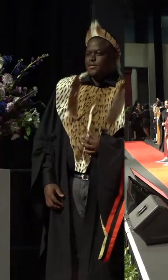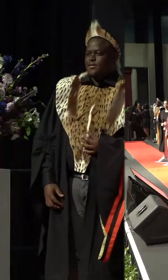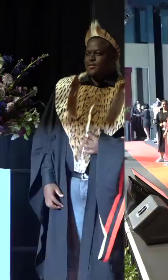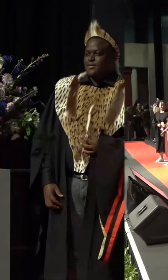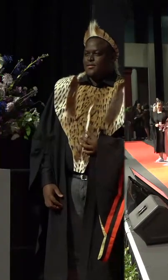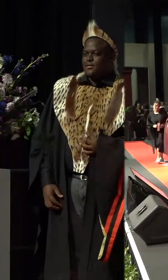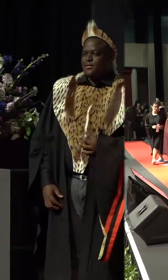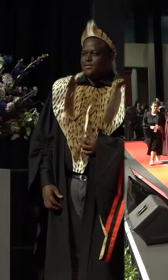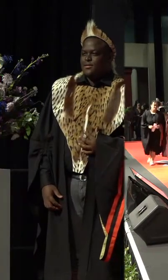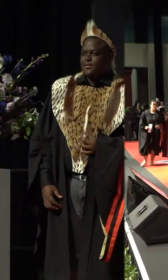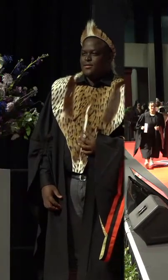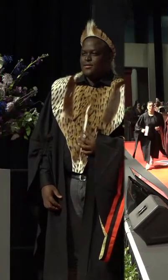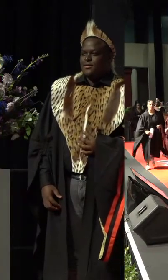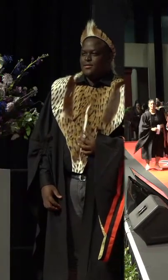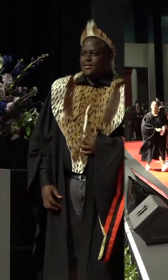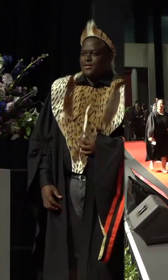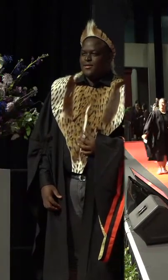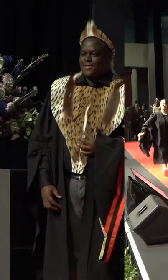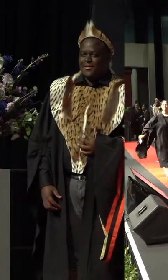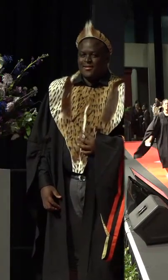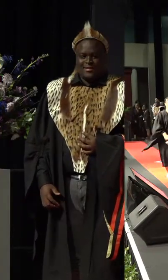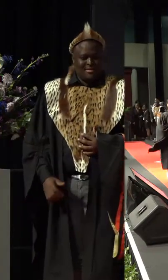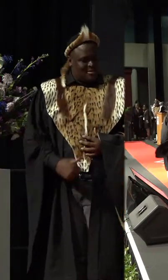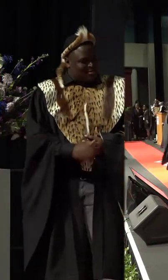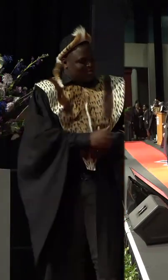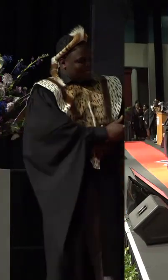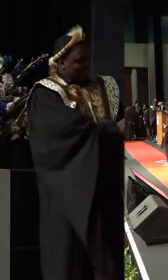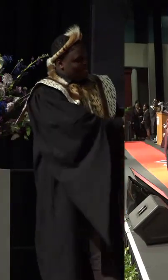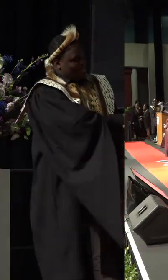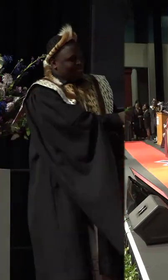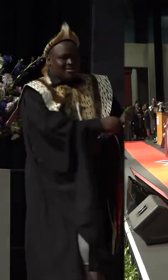Wanda Mankoba Zulu.